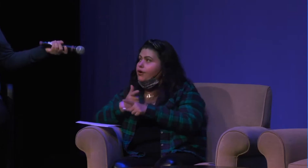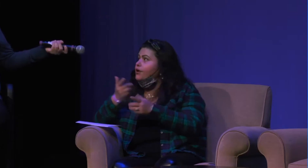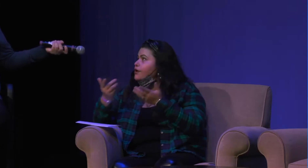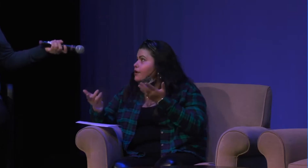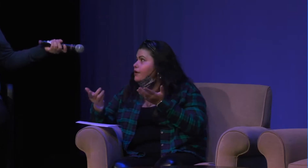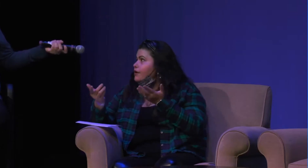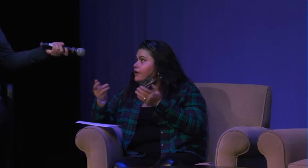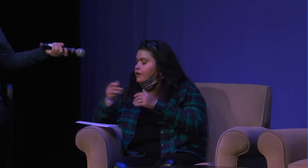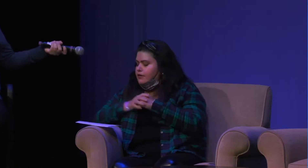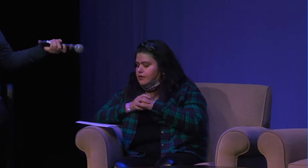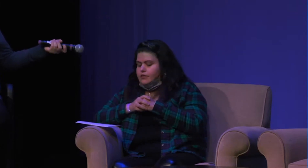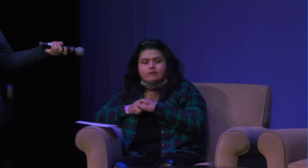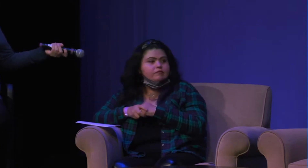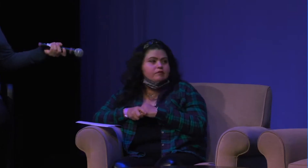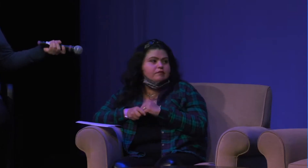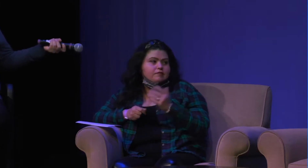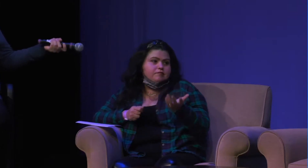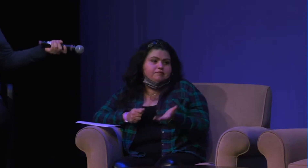brother.